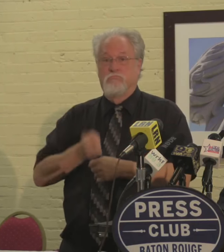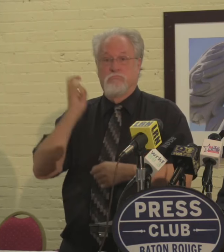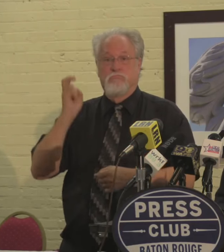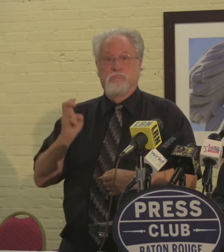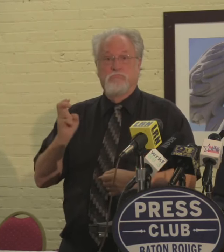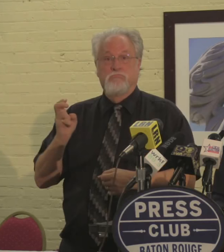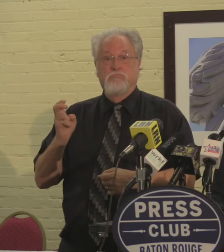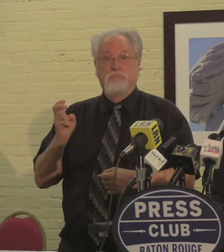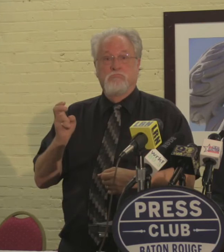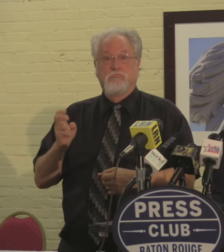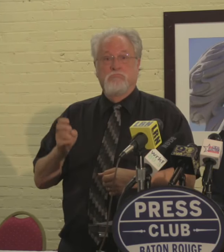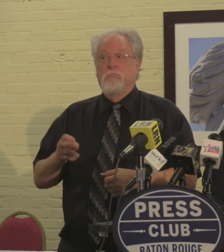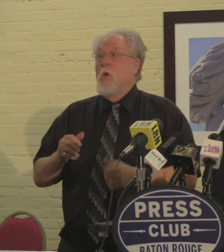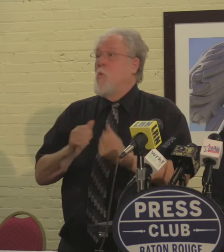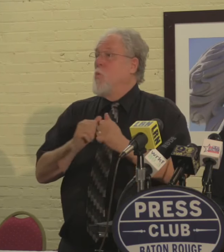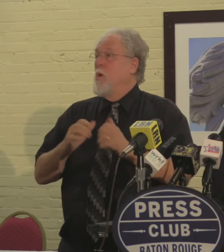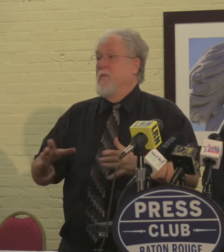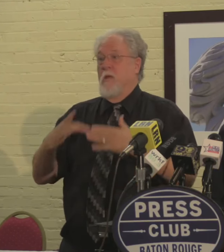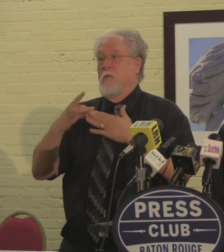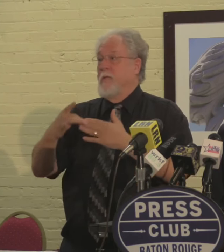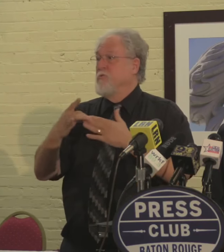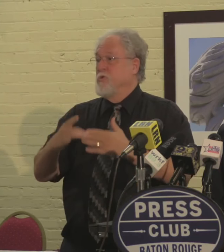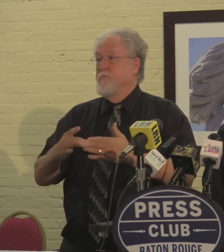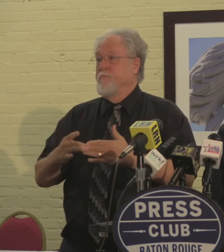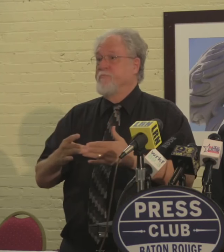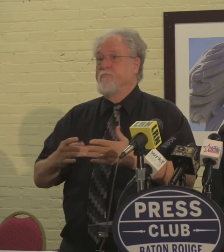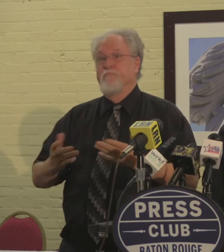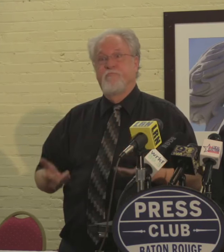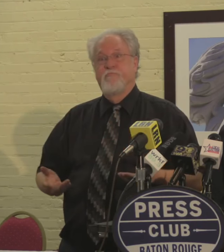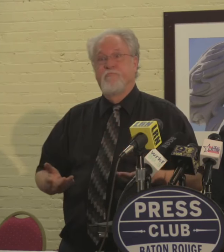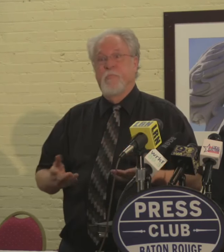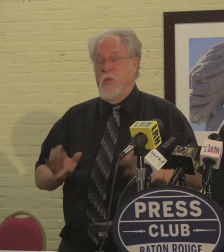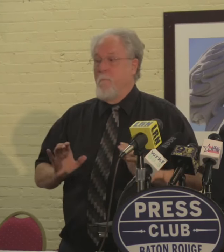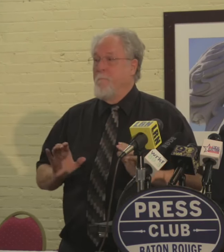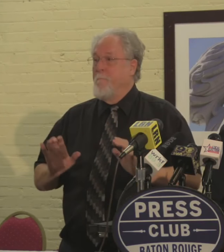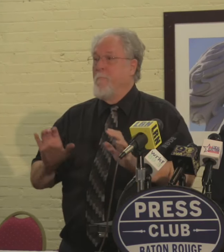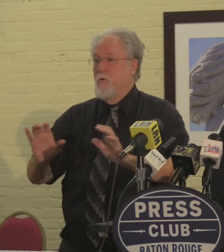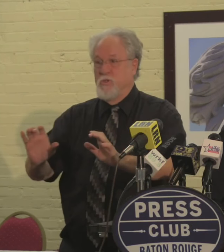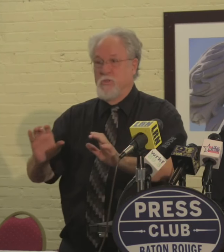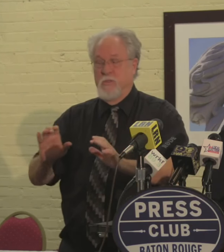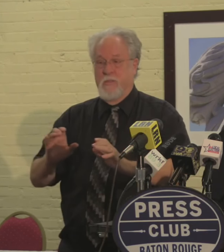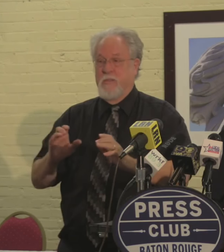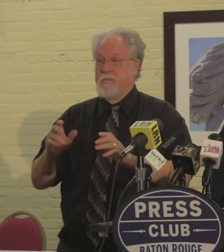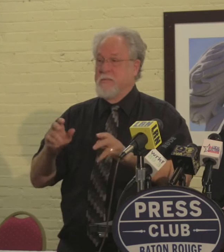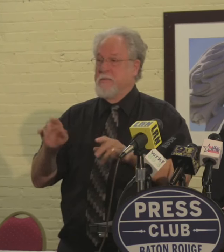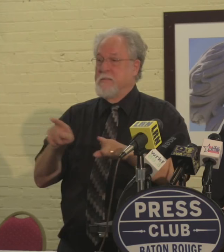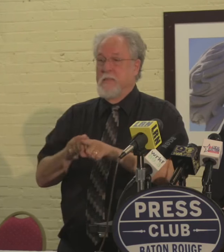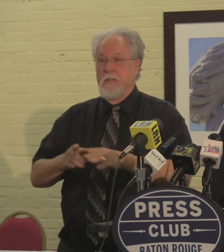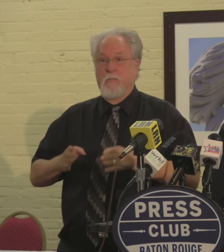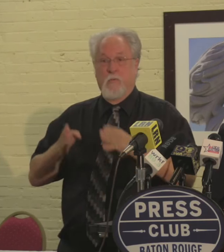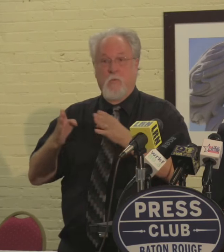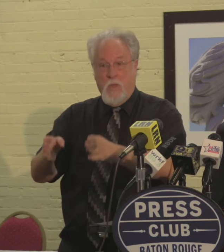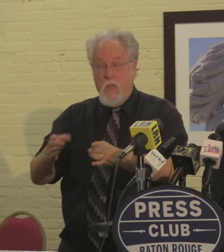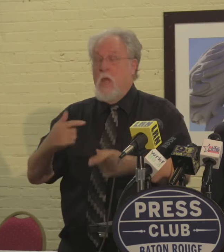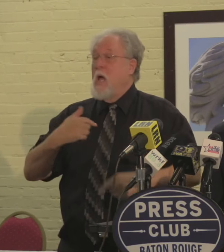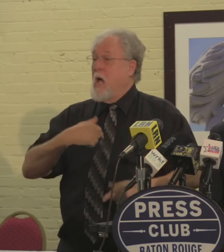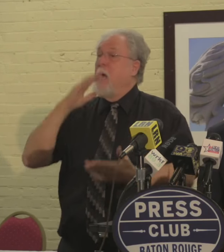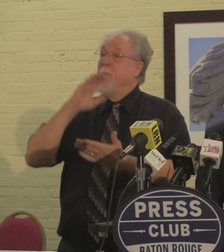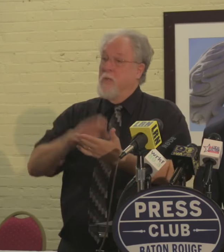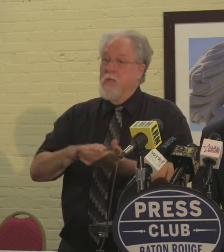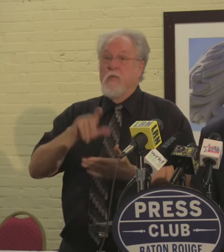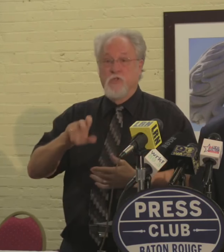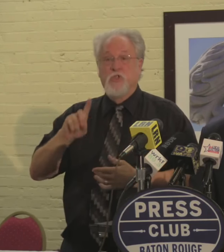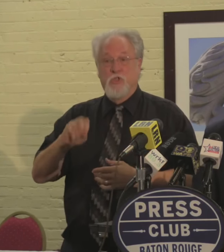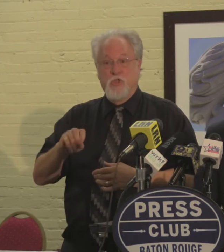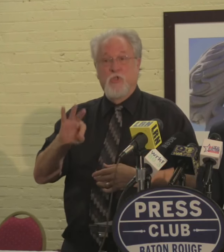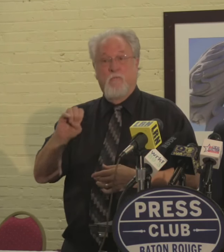difficult without leadership pushing in the same direction. Now, I do believe we should do it